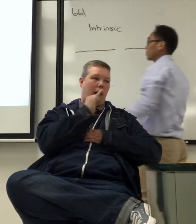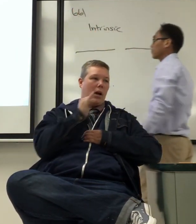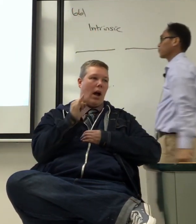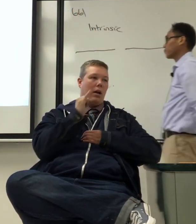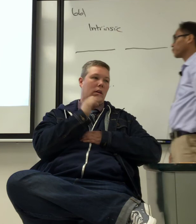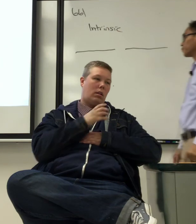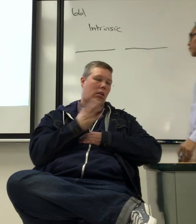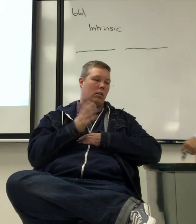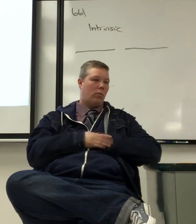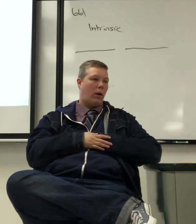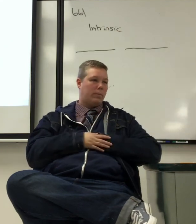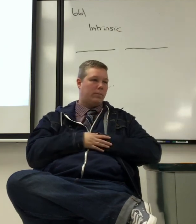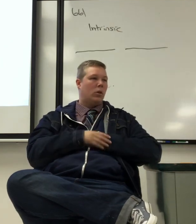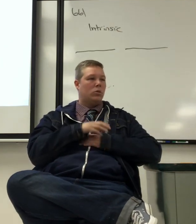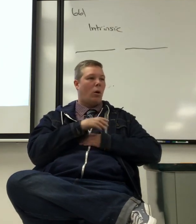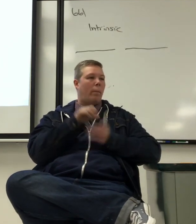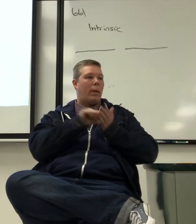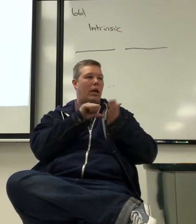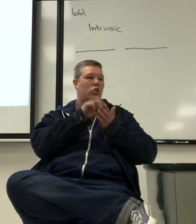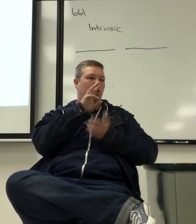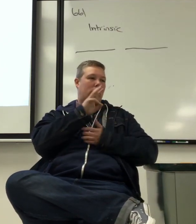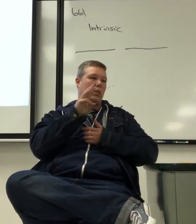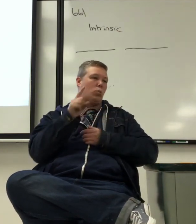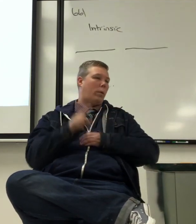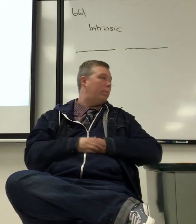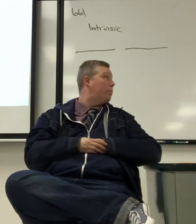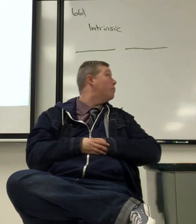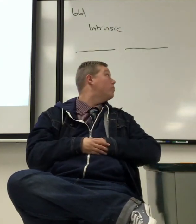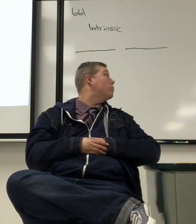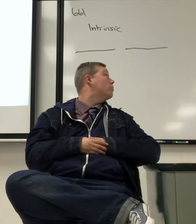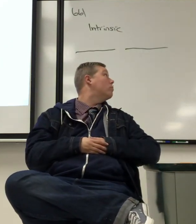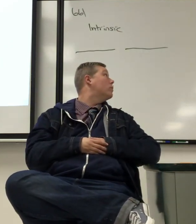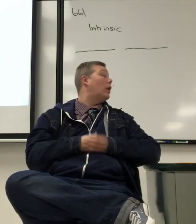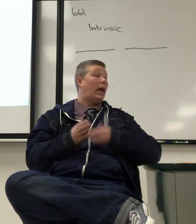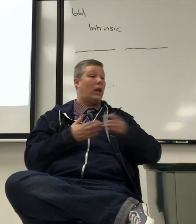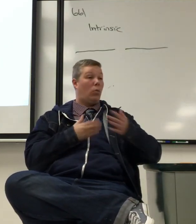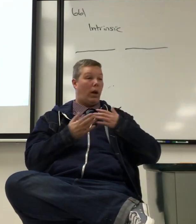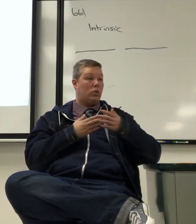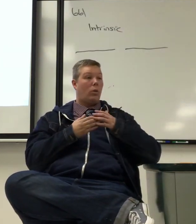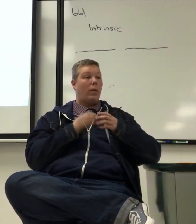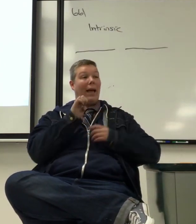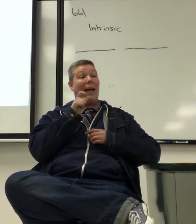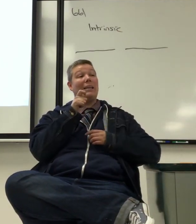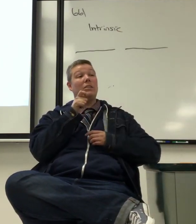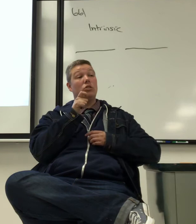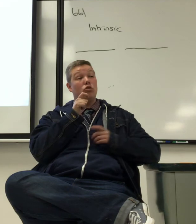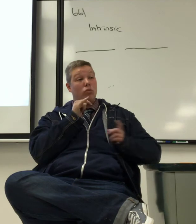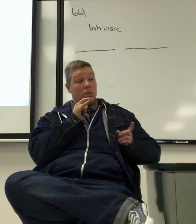661. Well, anyways, the extrinsic pathway, the tissue factor